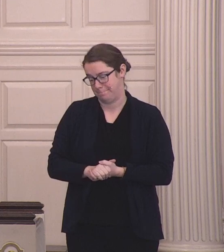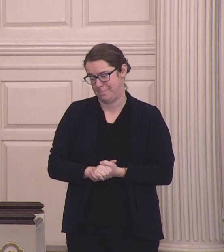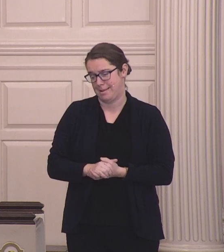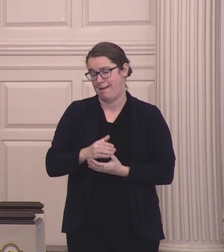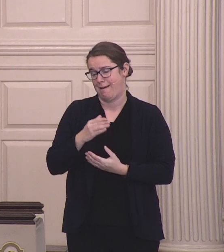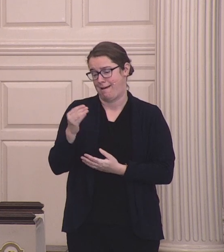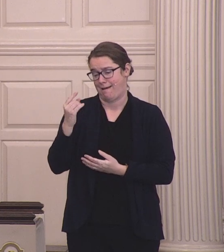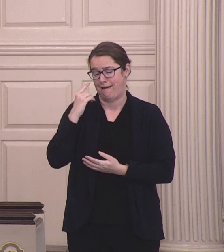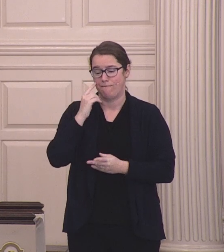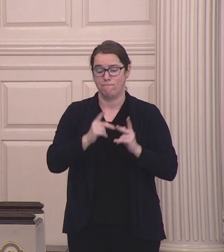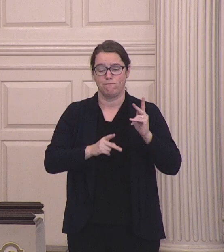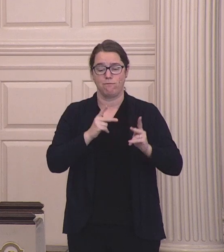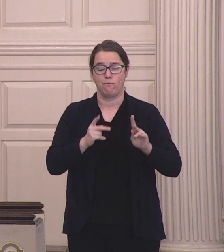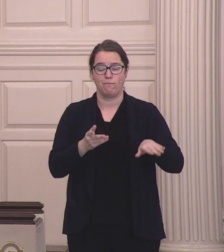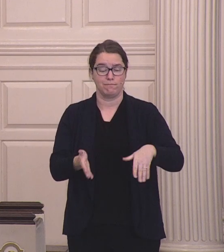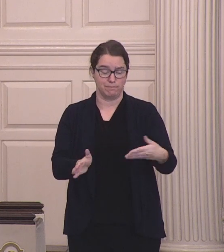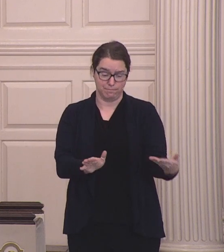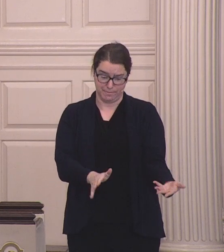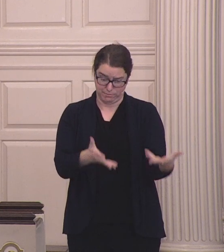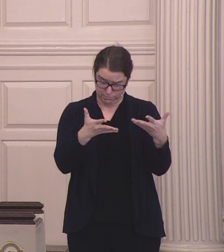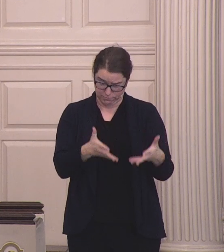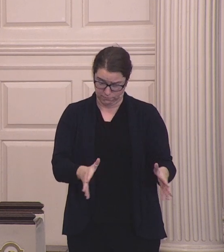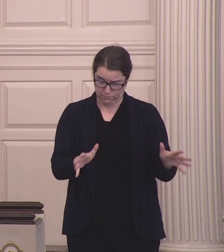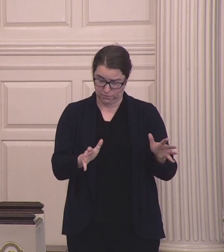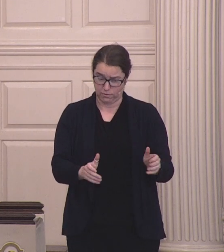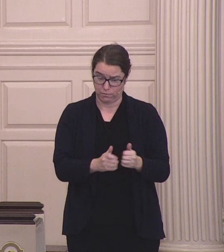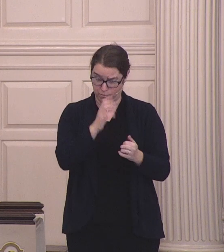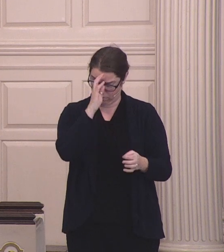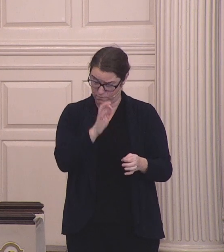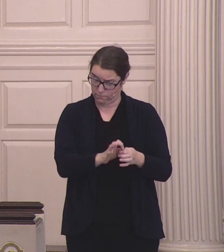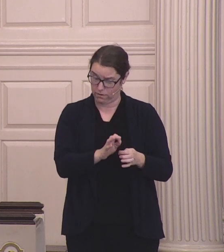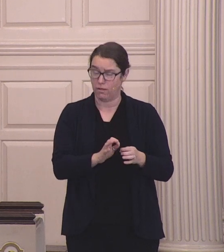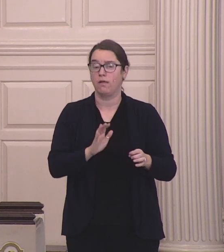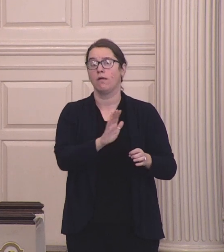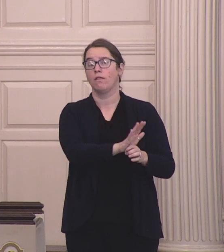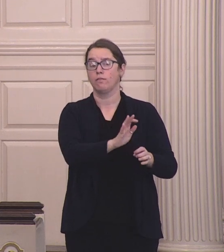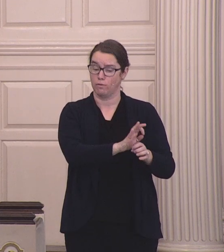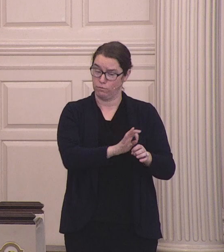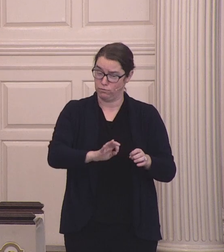And for the repose of the souls of the faithful departed,